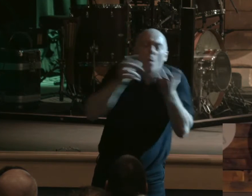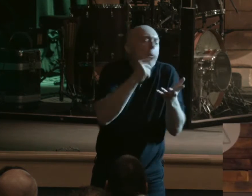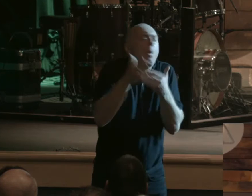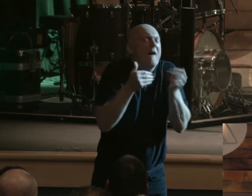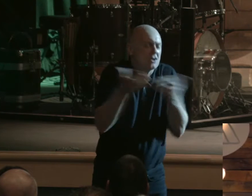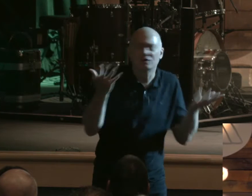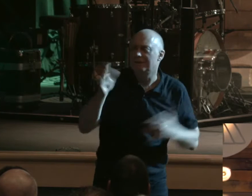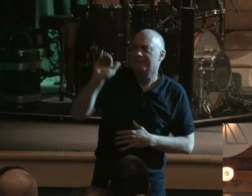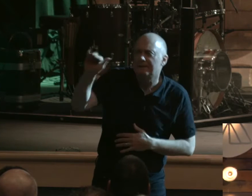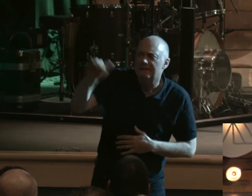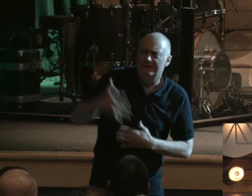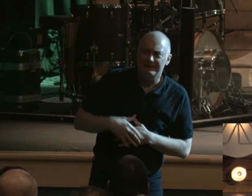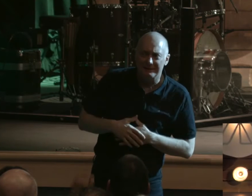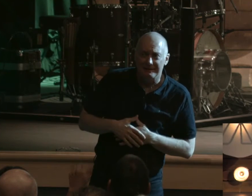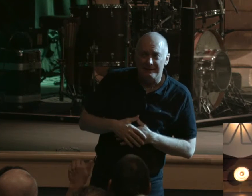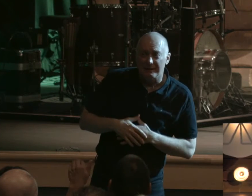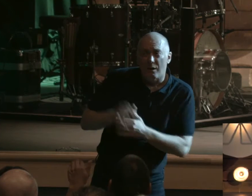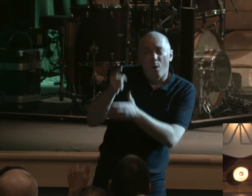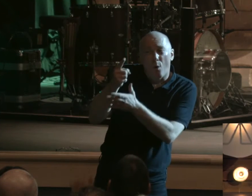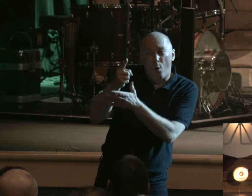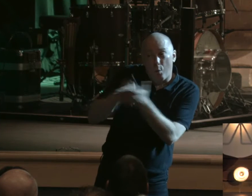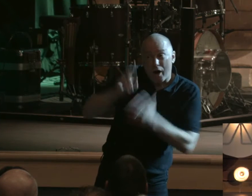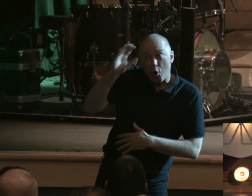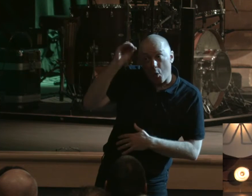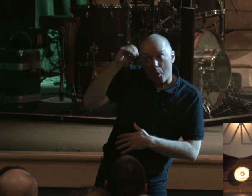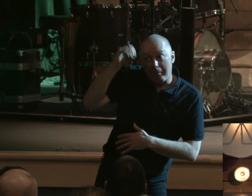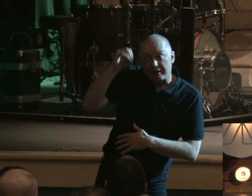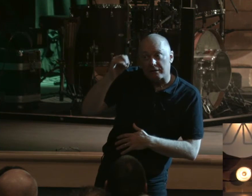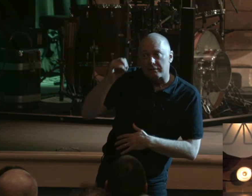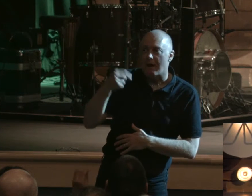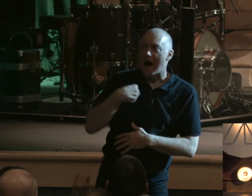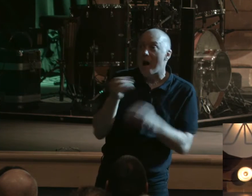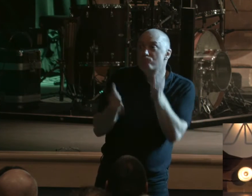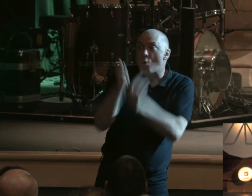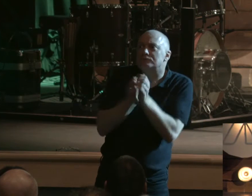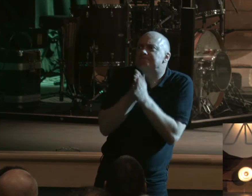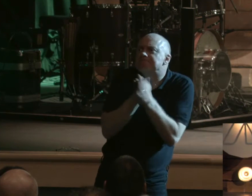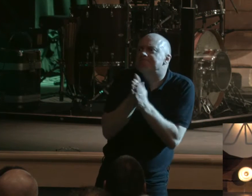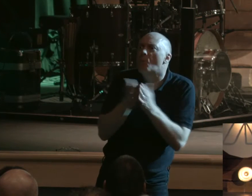whoever, what would be, in your opinion, the thing that motivates me the most?